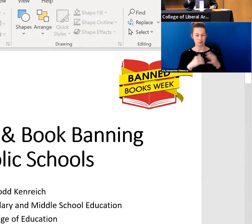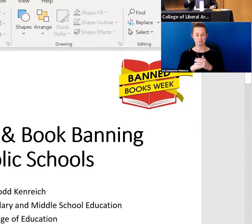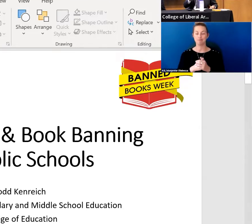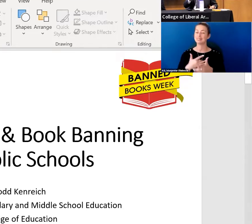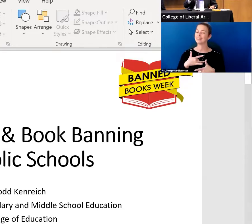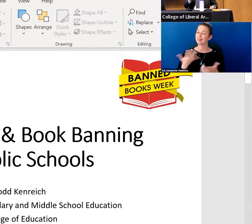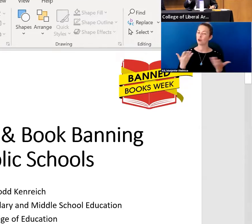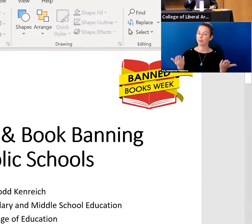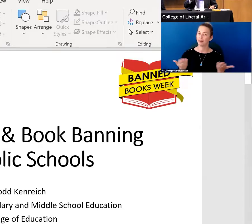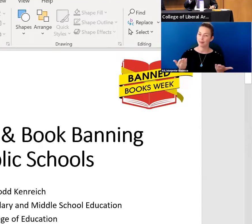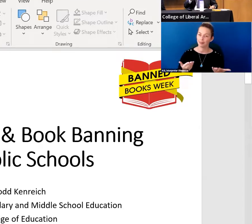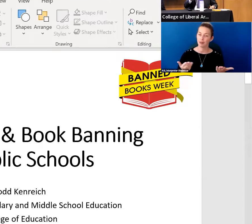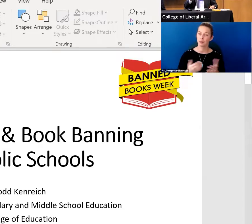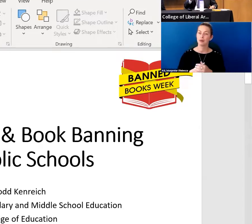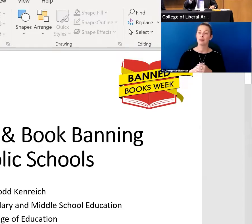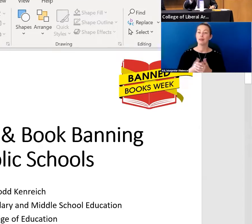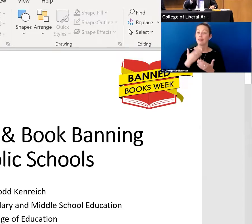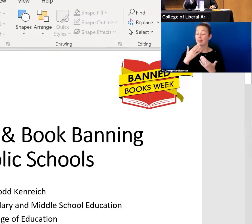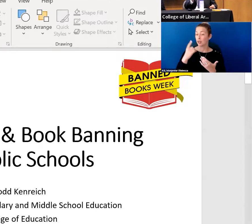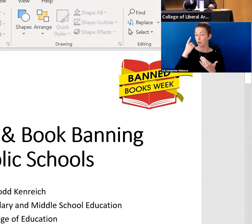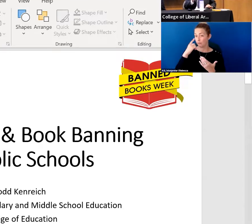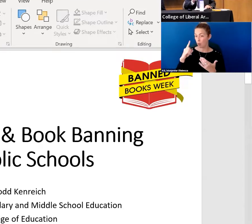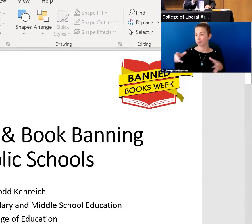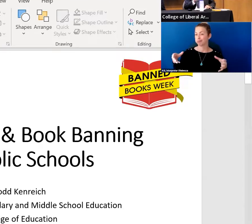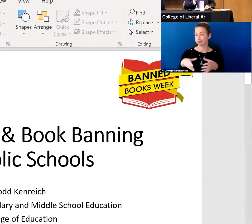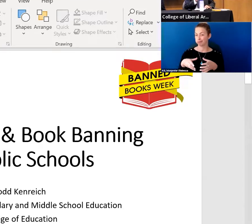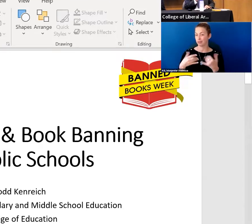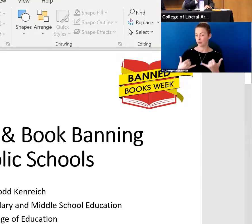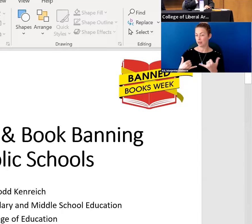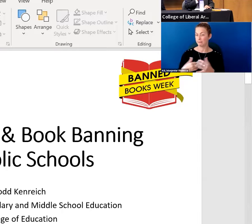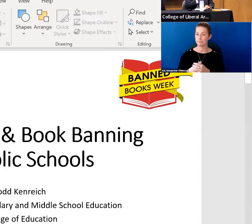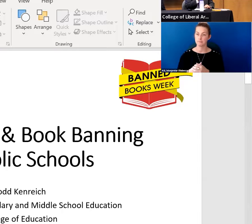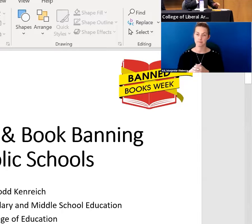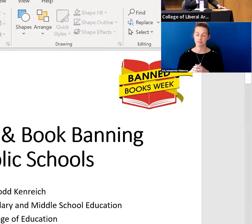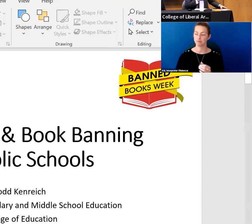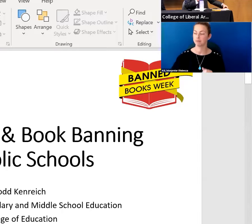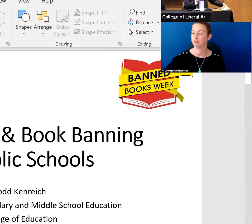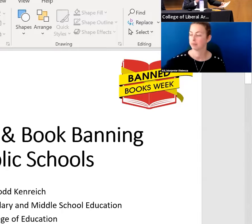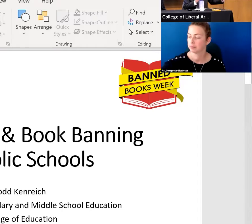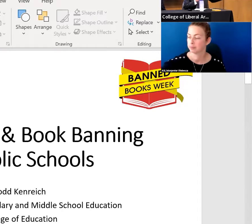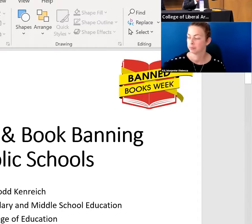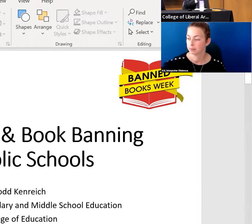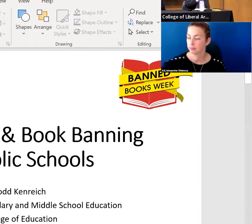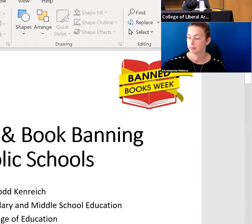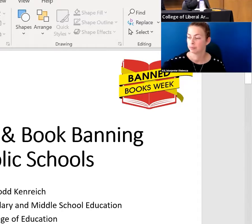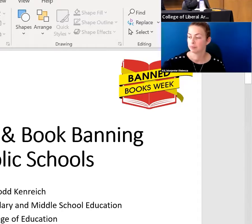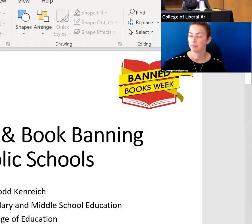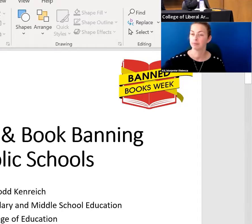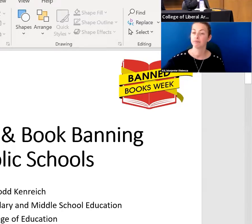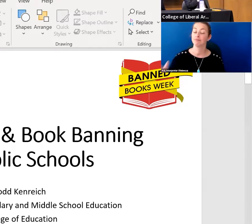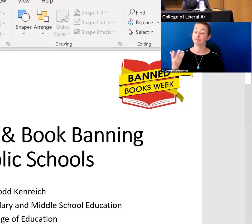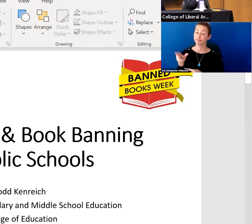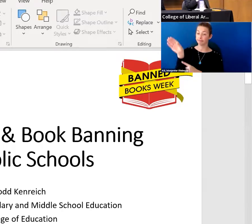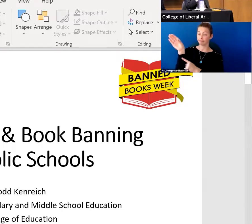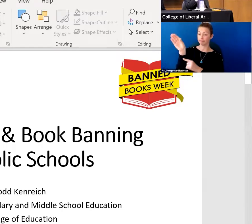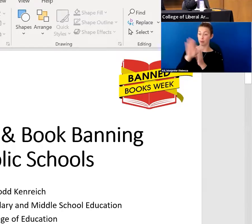to thank once again Dean Chulos for convening today's panel discussion. I'm holding here a book.